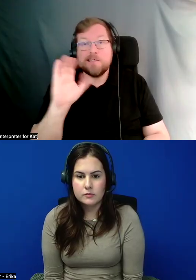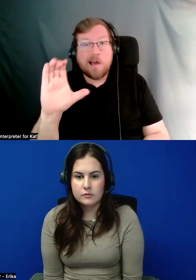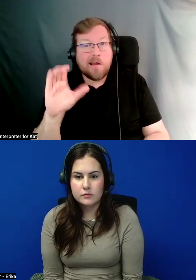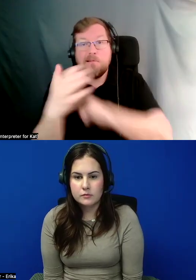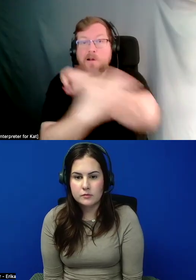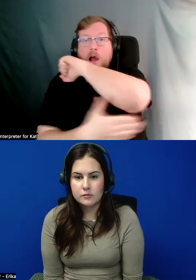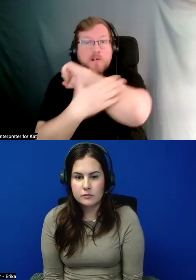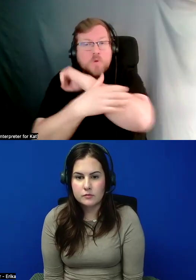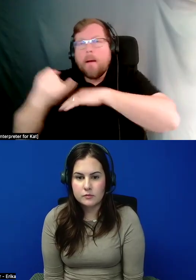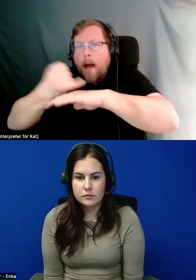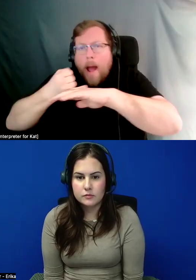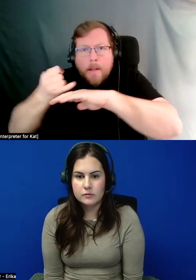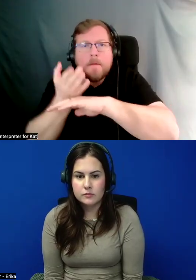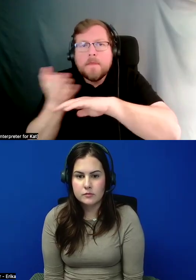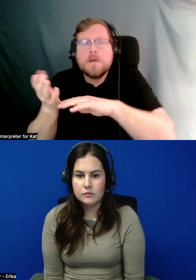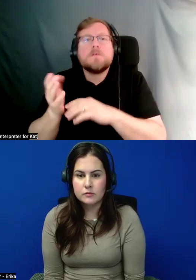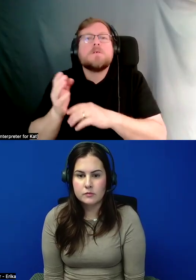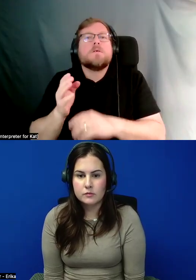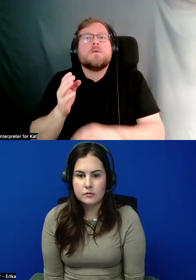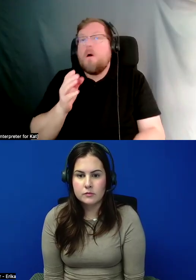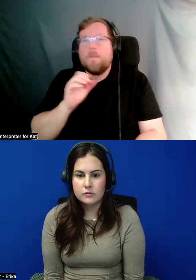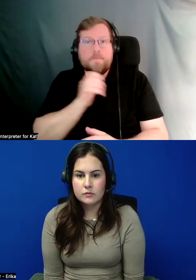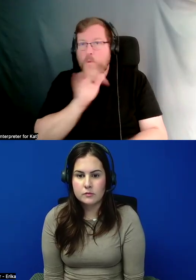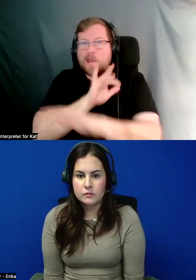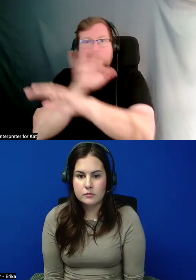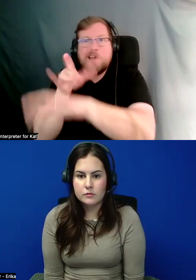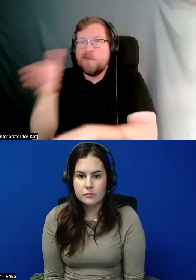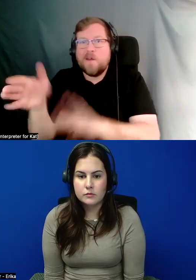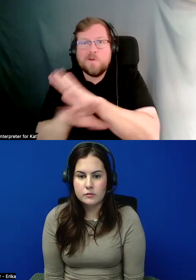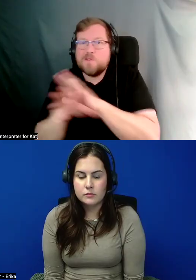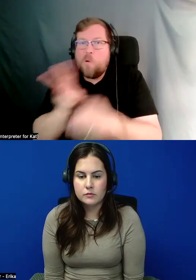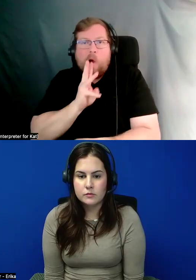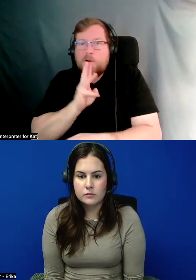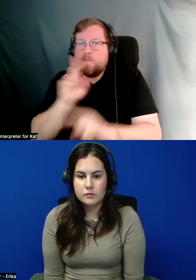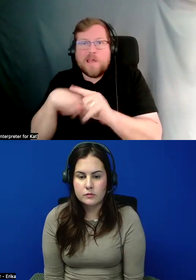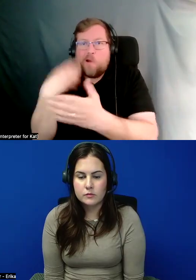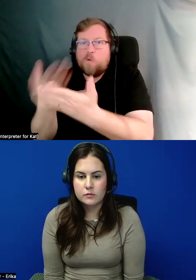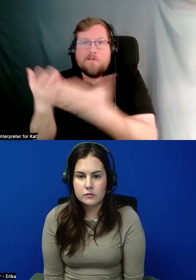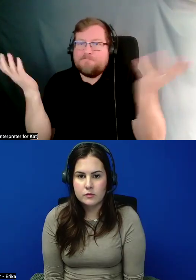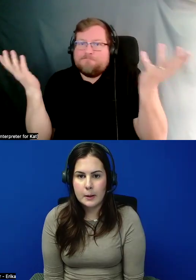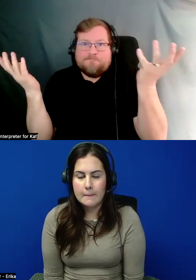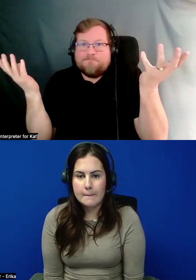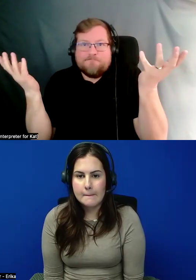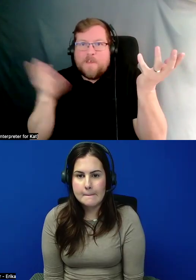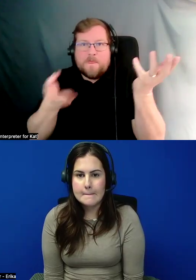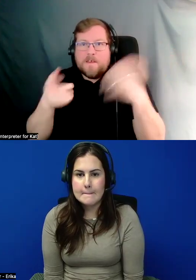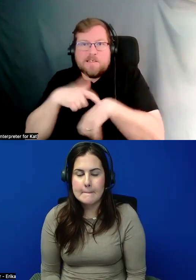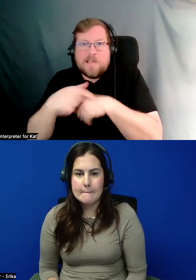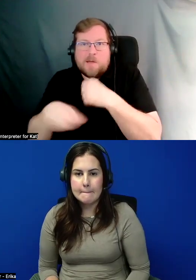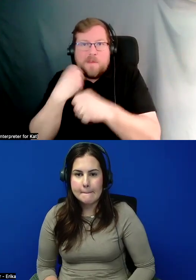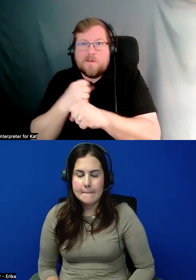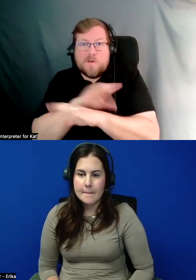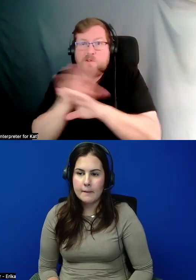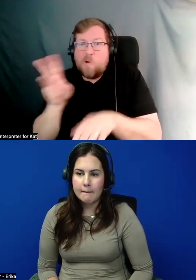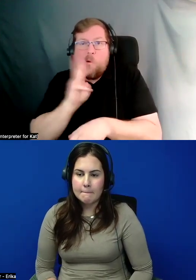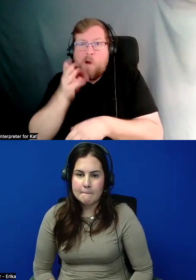the island, just like, oh, we don't go there anymore. There's no water. Like, really, because at that time of the year, there's no water. I showed you,